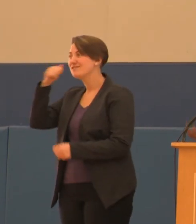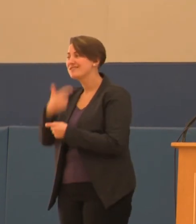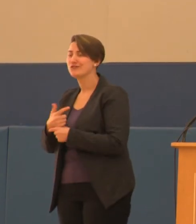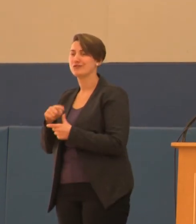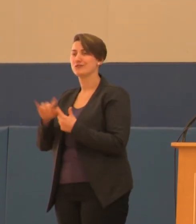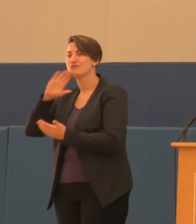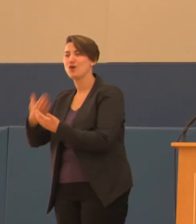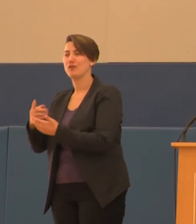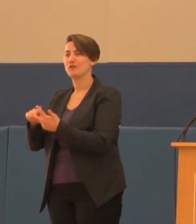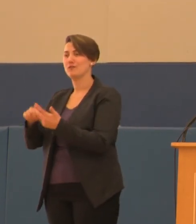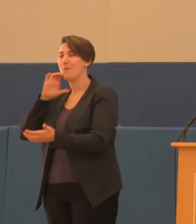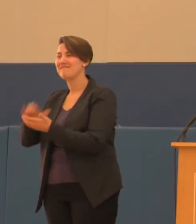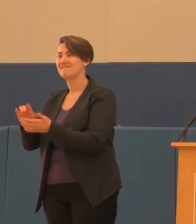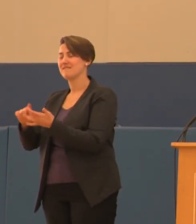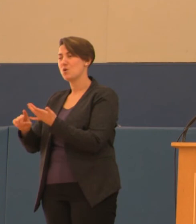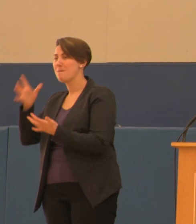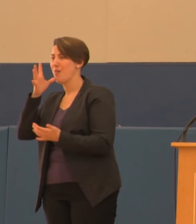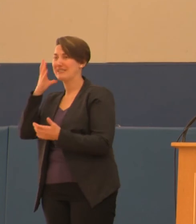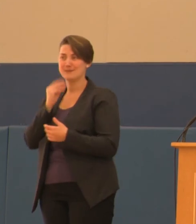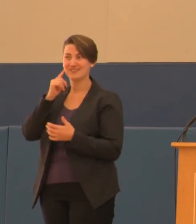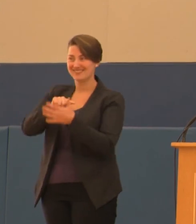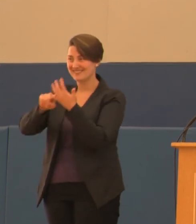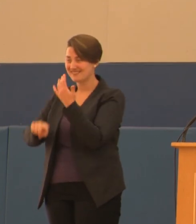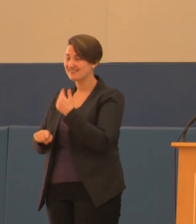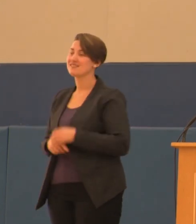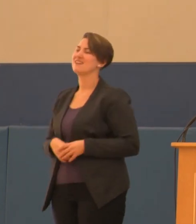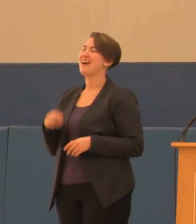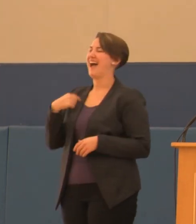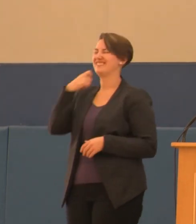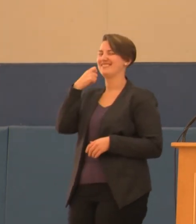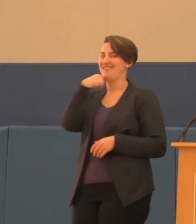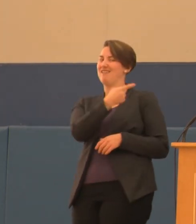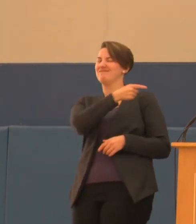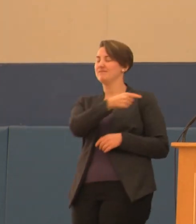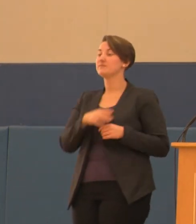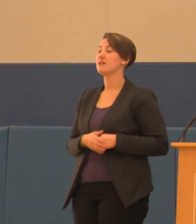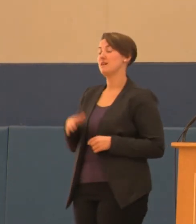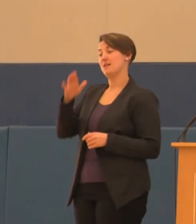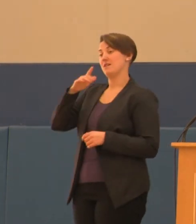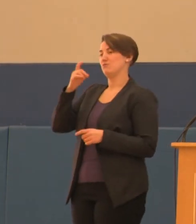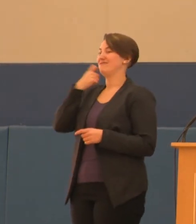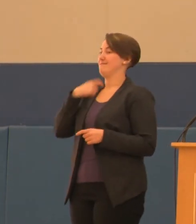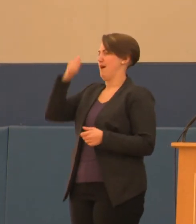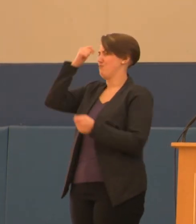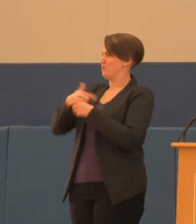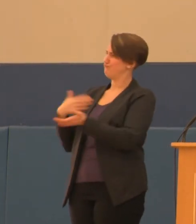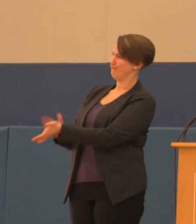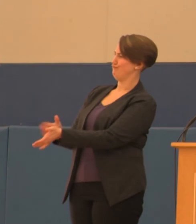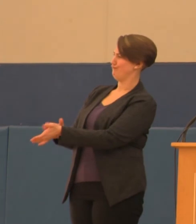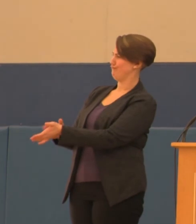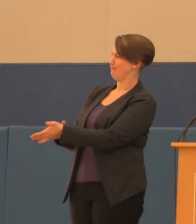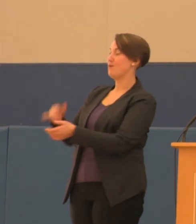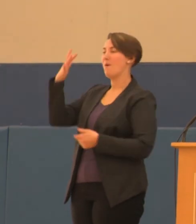it's your mother. So just remember that. I was telling my co-presenter that recently my brother's gotten a lot of kudos, because I remember when I